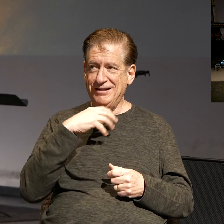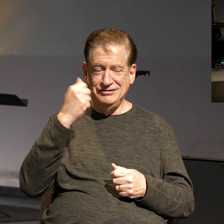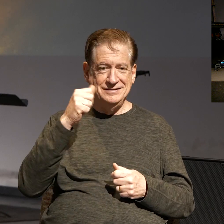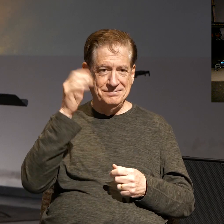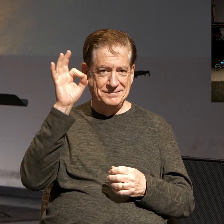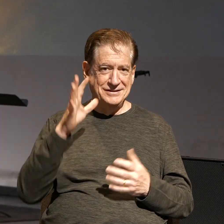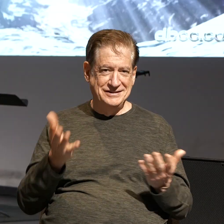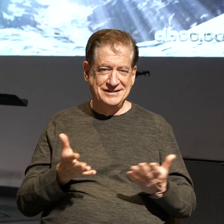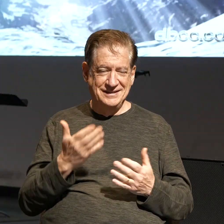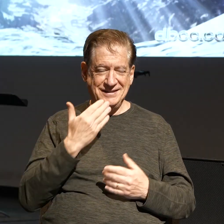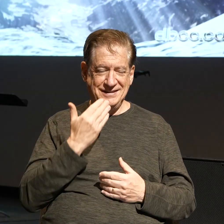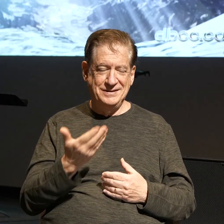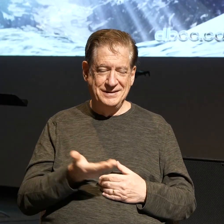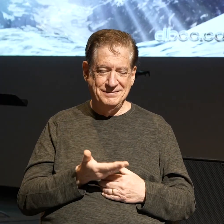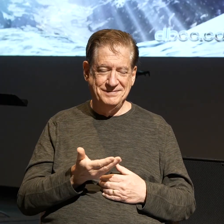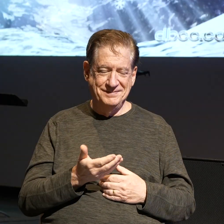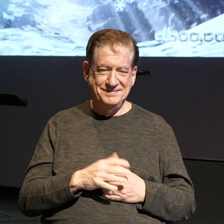Thank you.